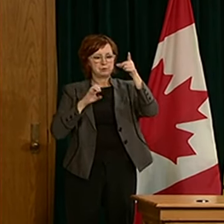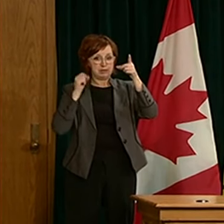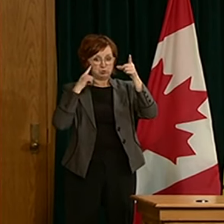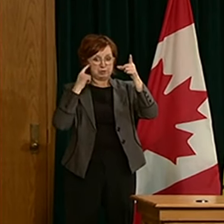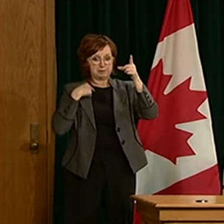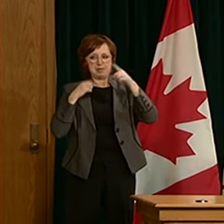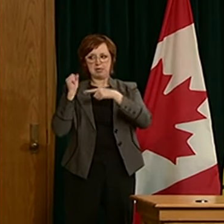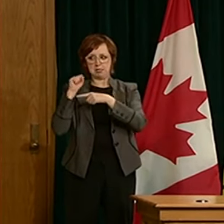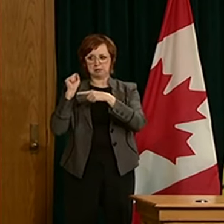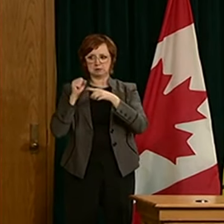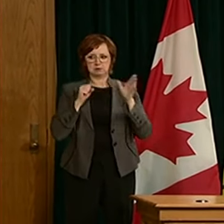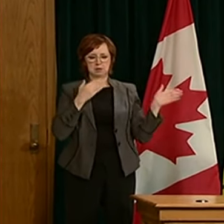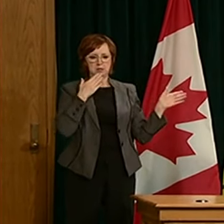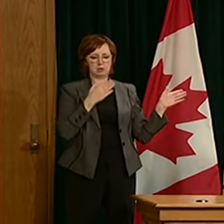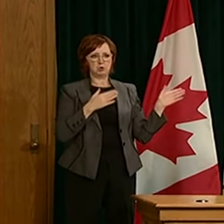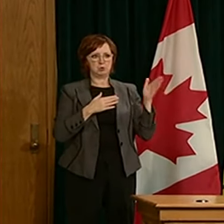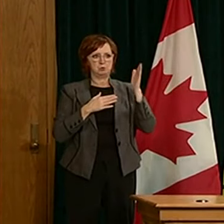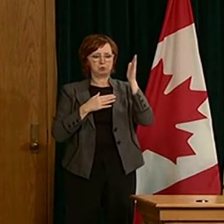can. Okay, thanks.